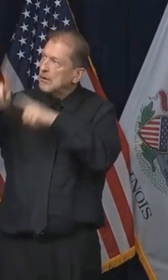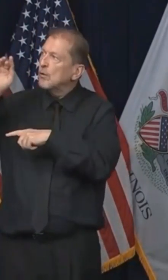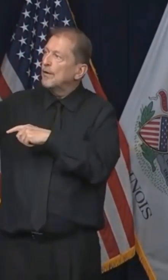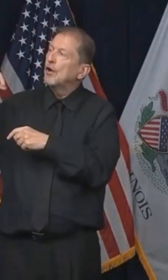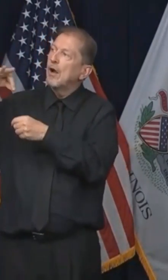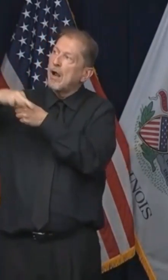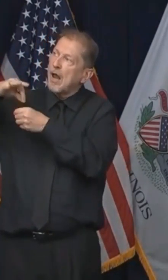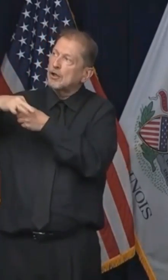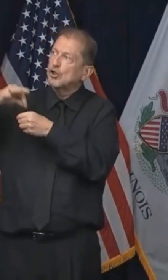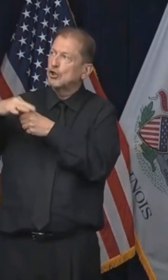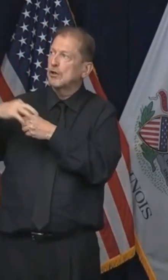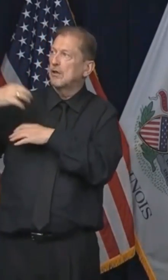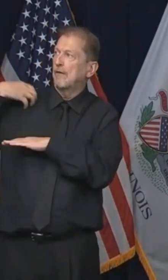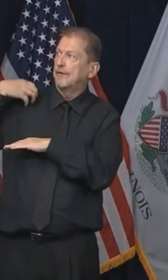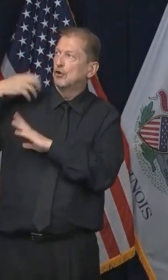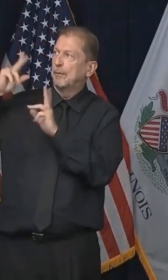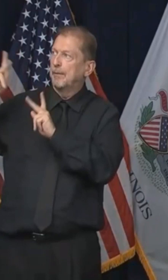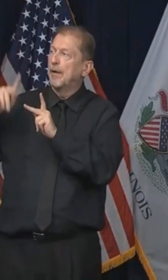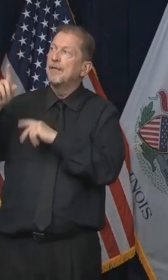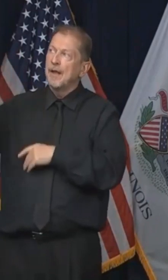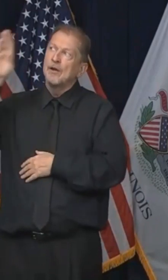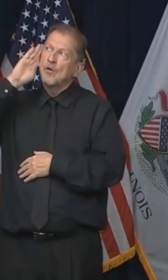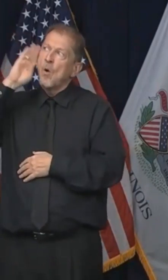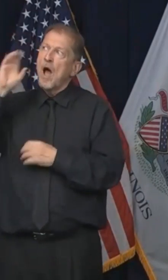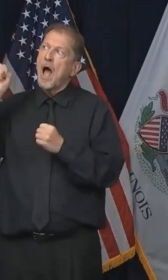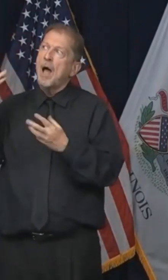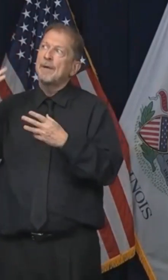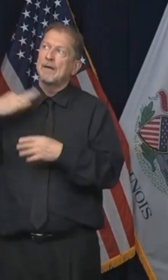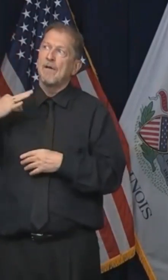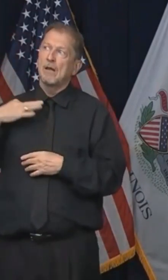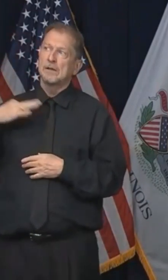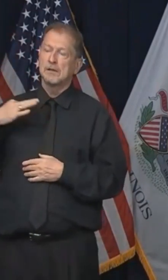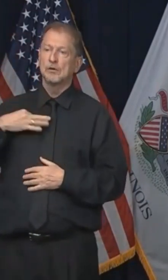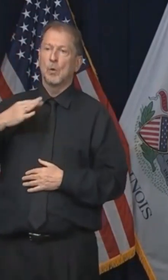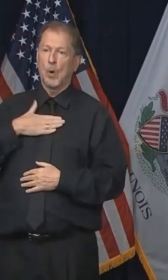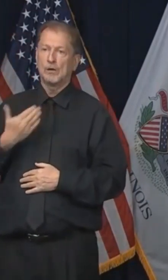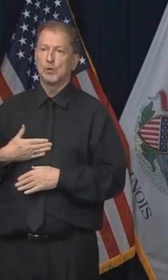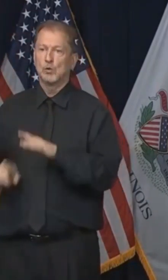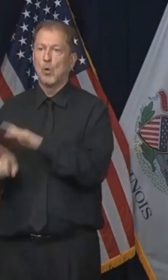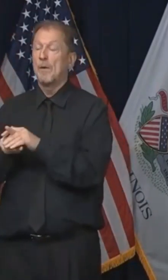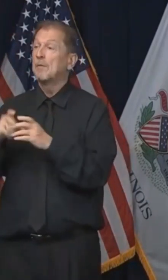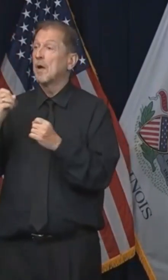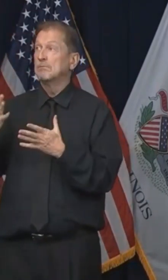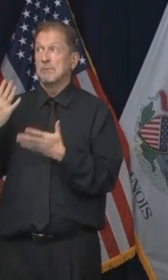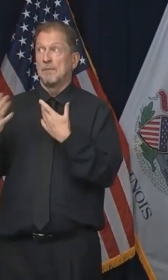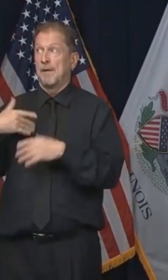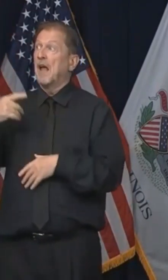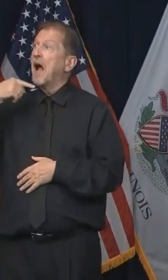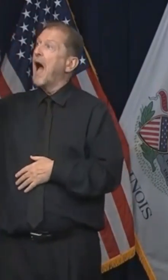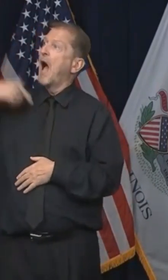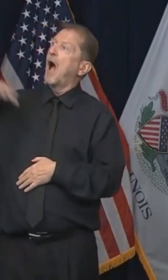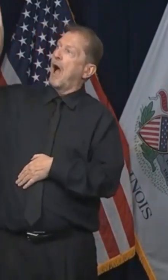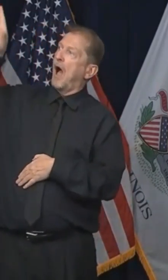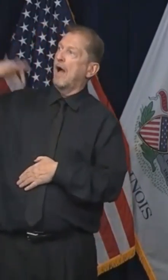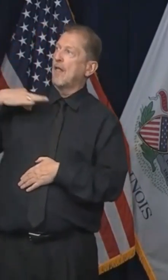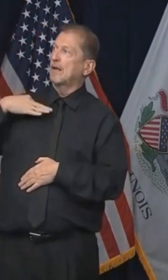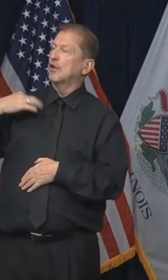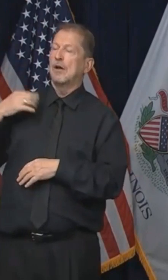election officials, that they know how many volunteers they have that are actually going to show up,